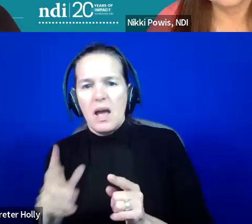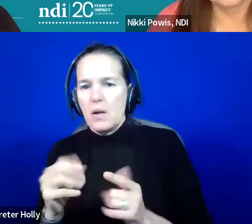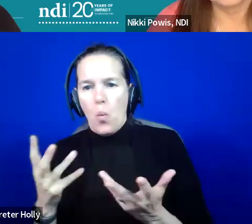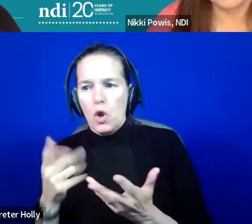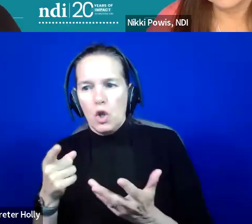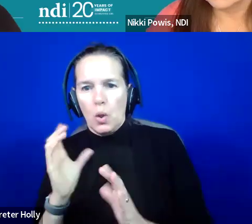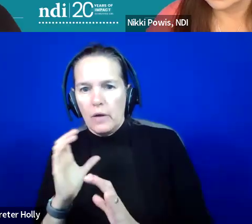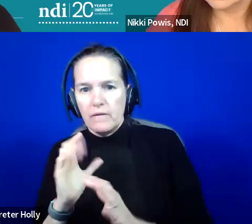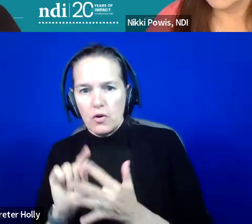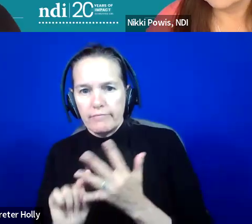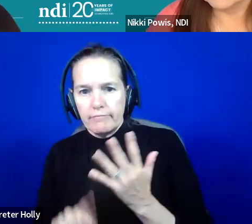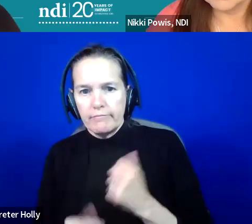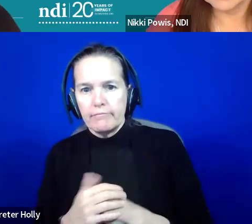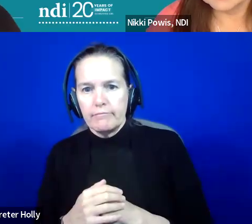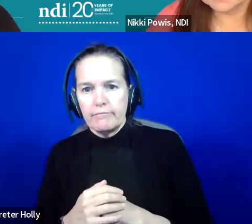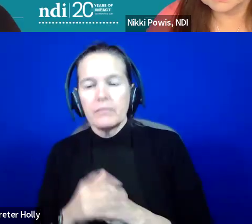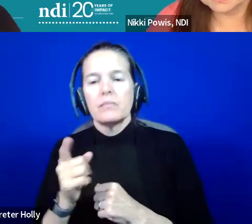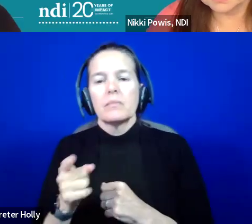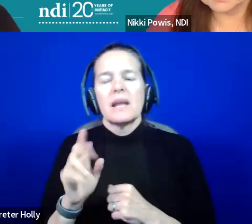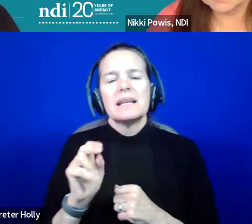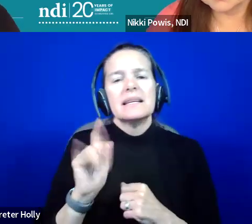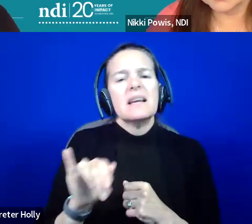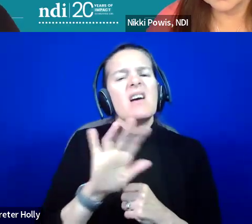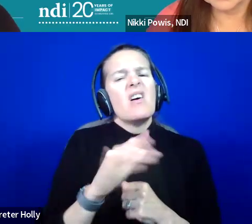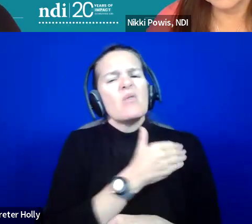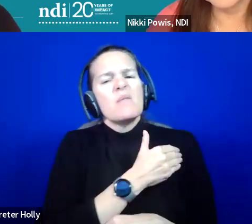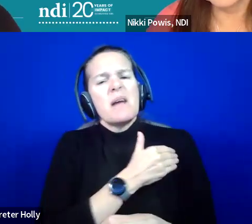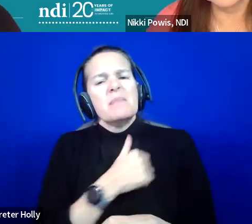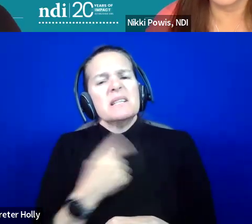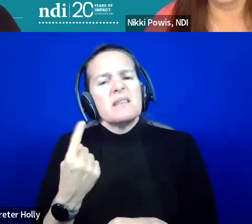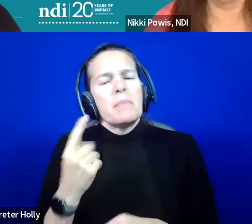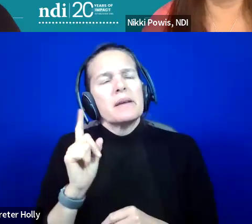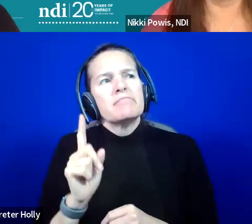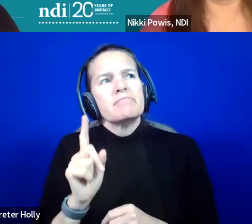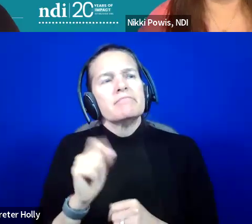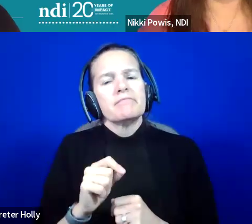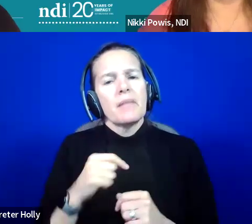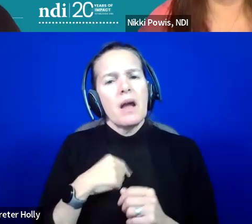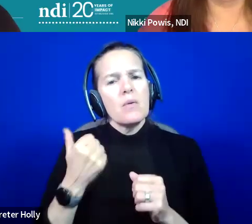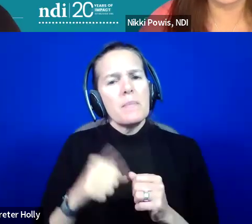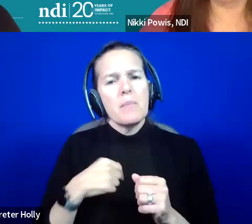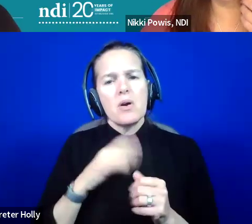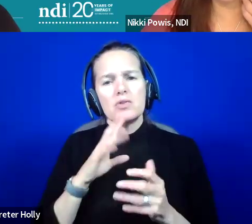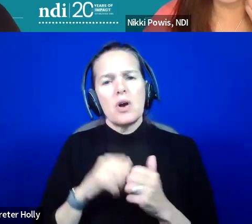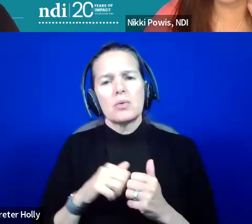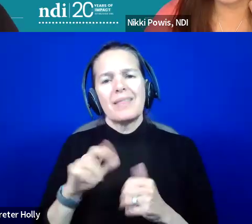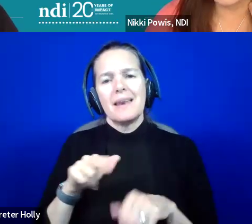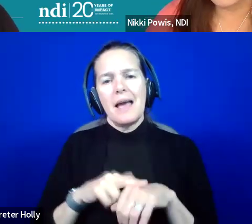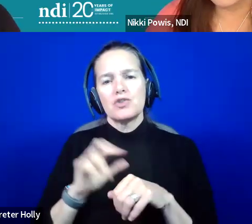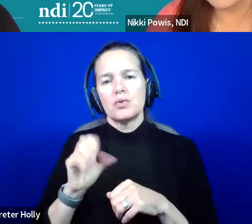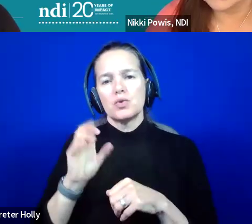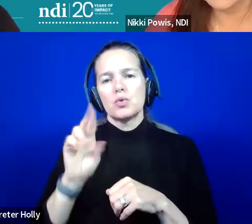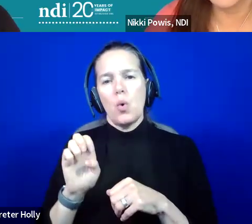with. That reminds me, Lorinda, I remember when I was speaking with the National Score Office